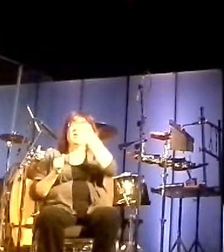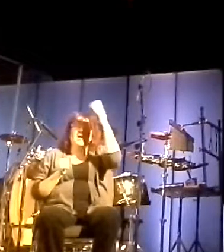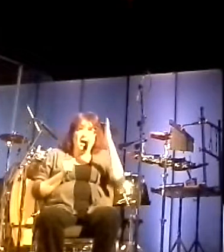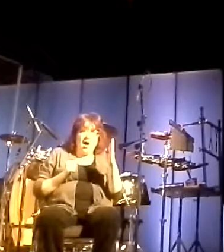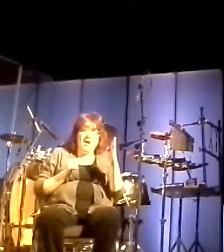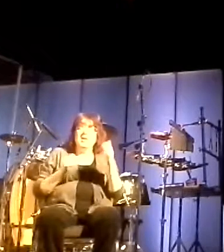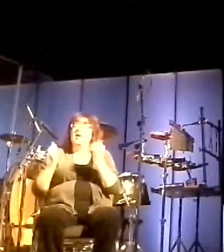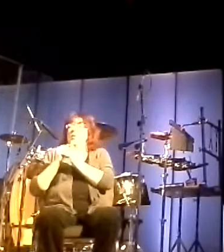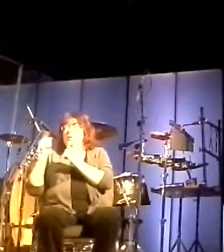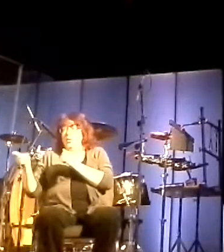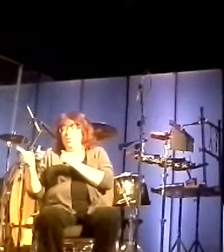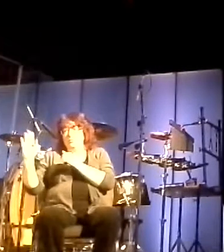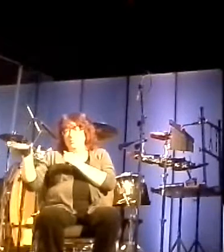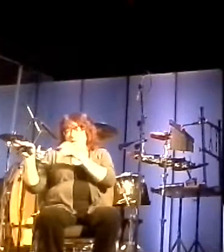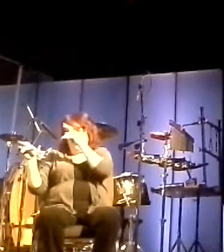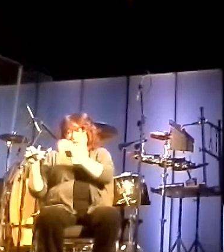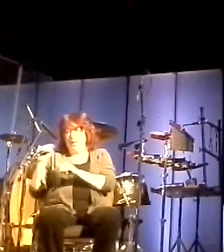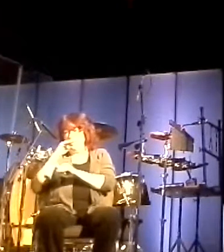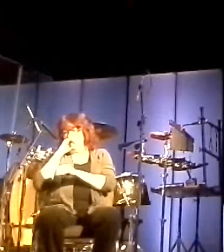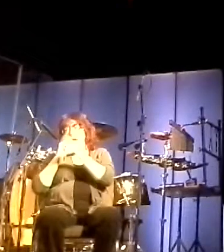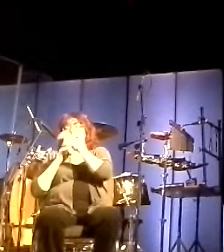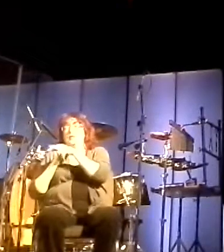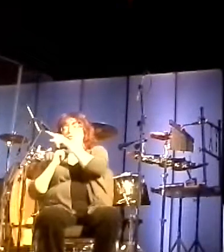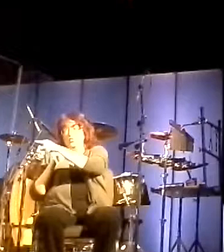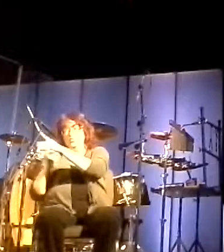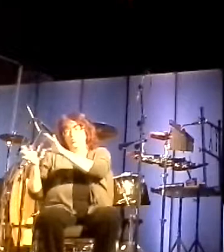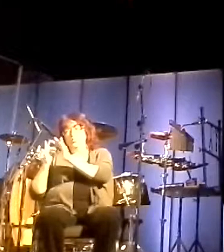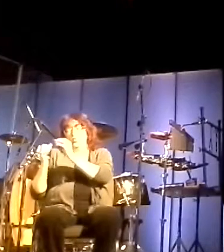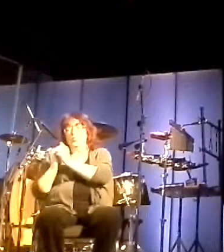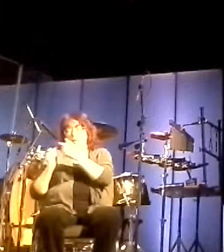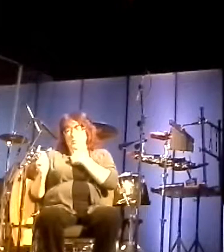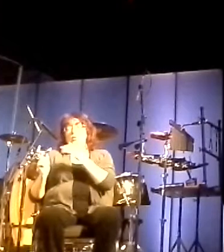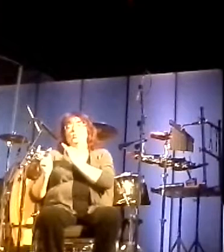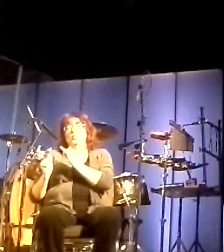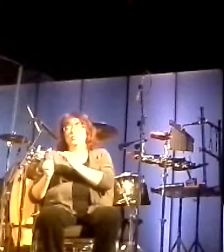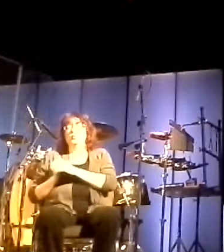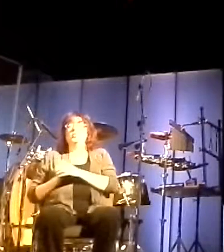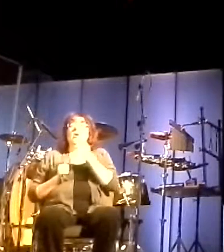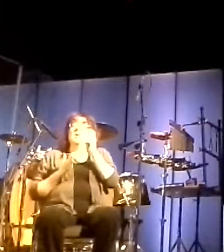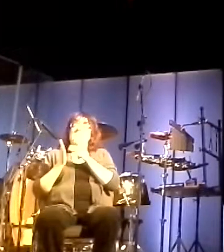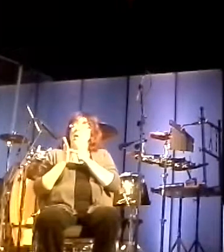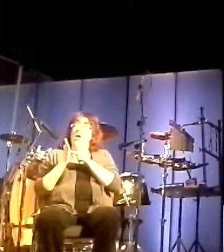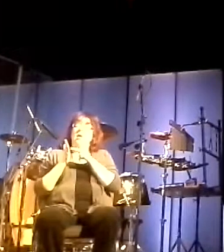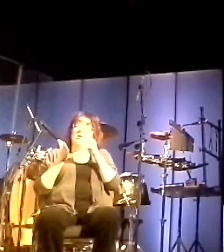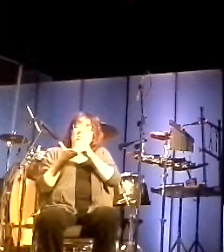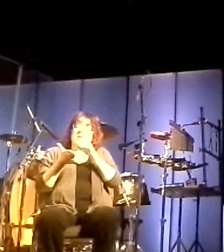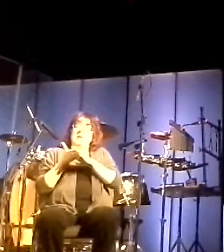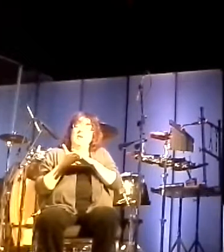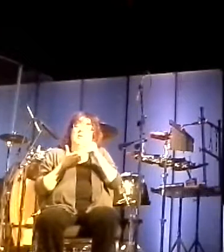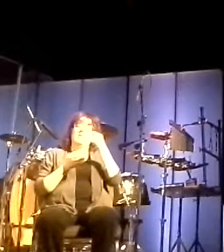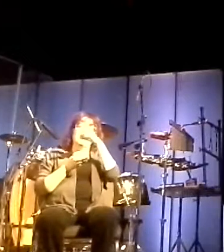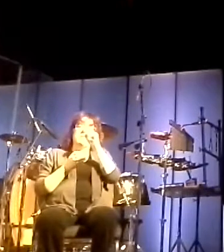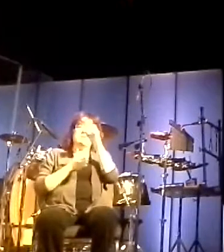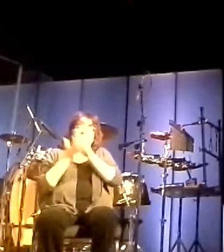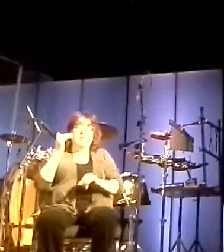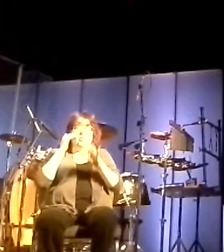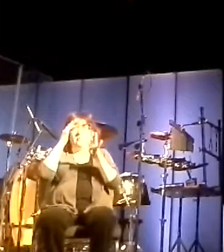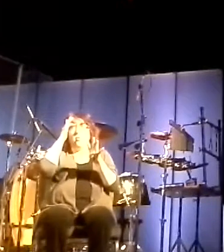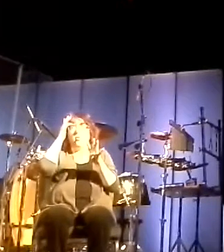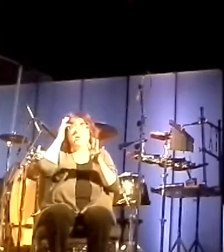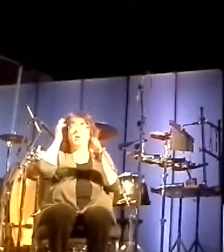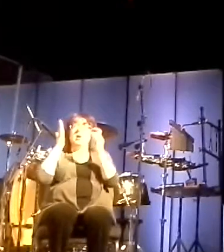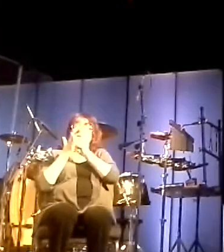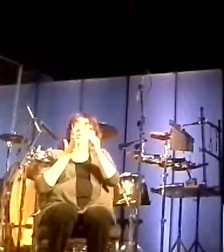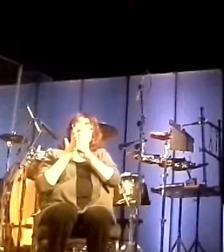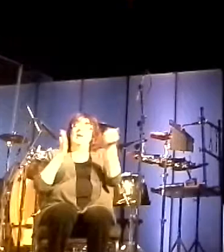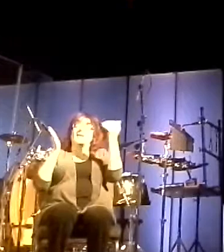God. And by the way, Timothy, I need you in my life as well. Paul doesn't end there in the book of Philippians, chapter 4.